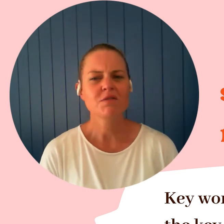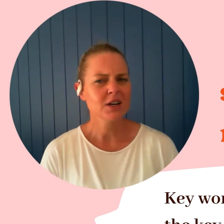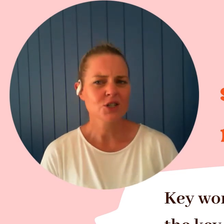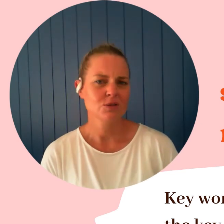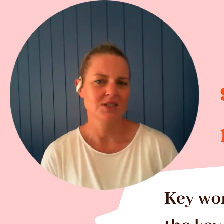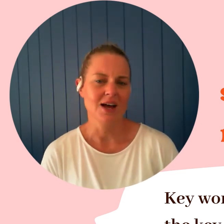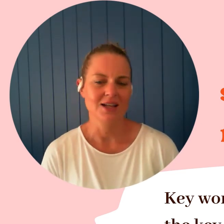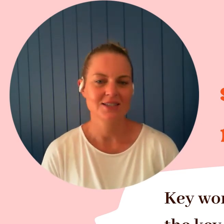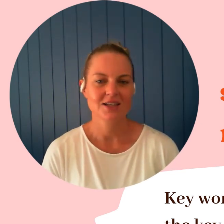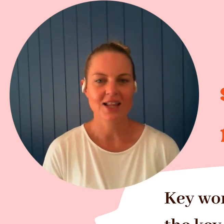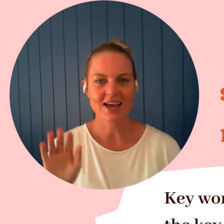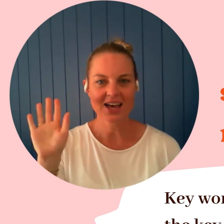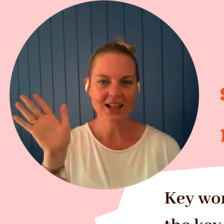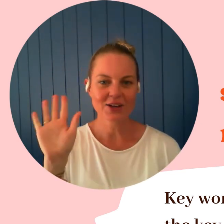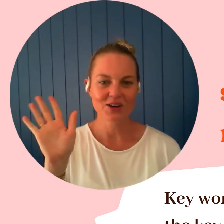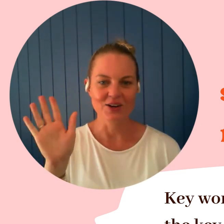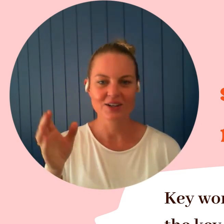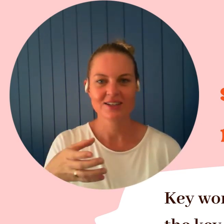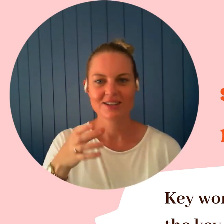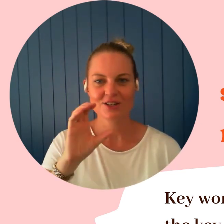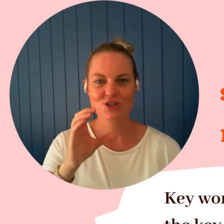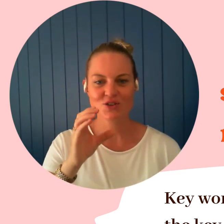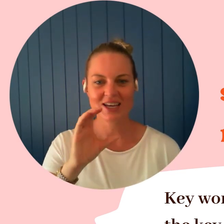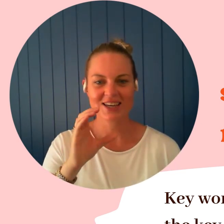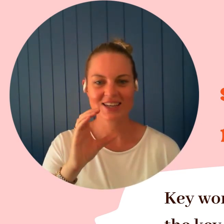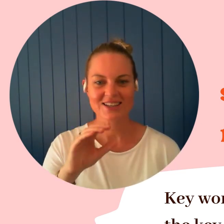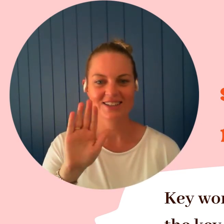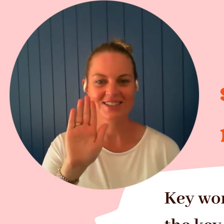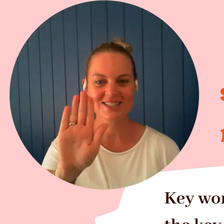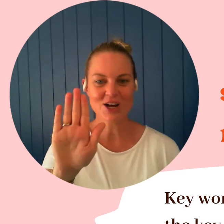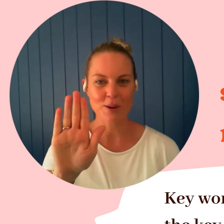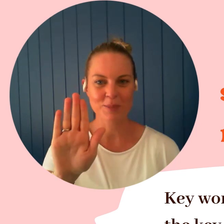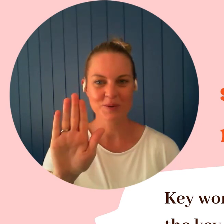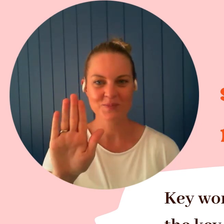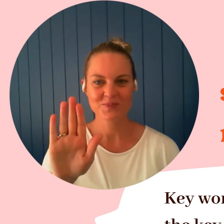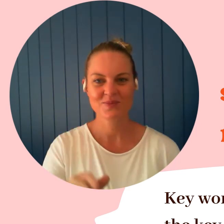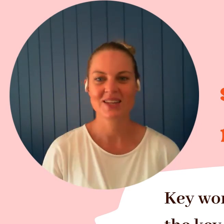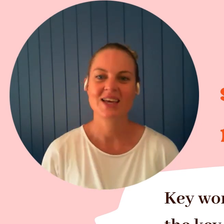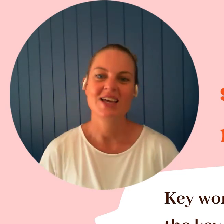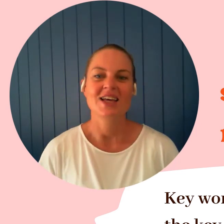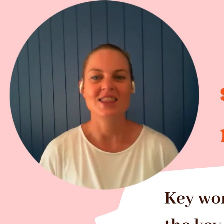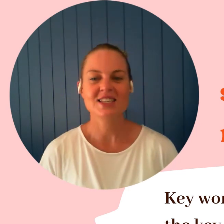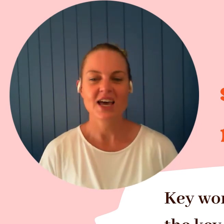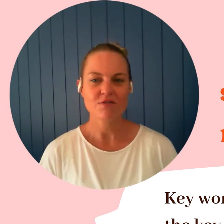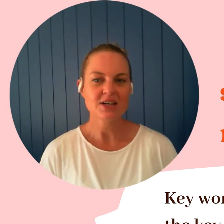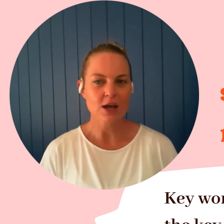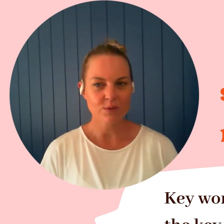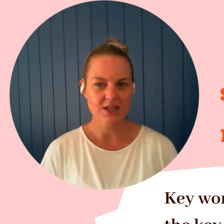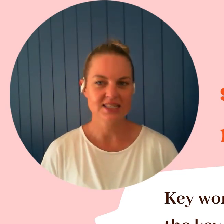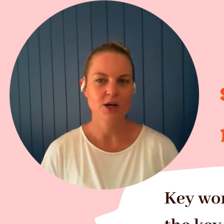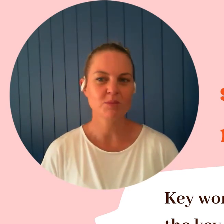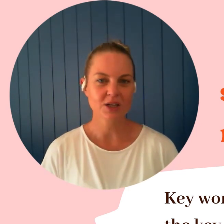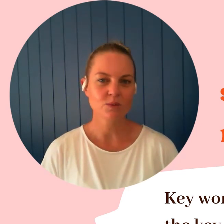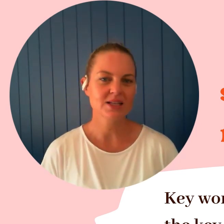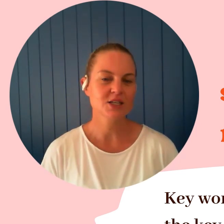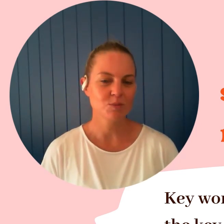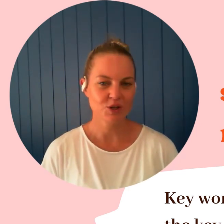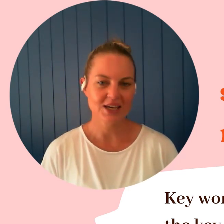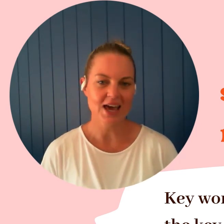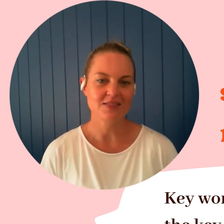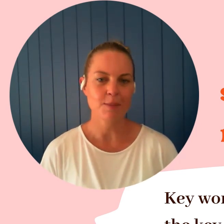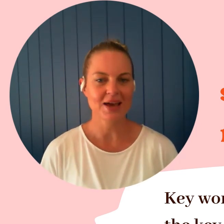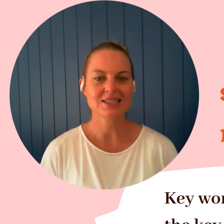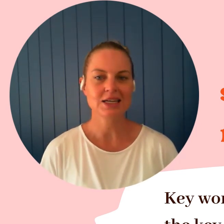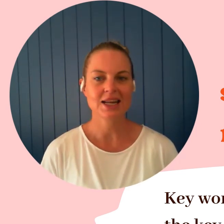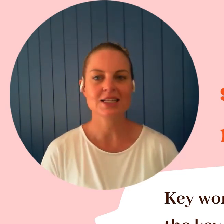on functional signs like hello, drink, stop. These are everyday words that help little ones